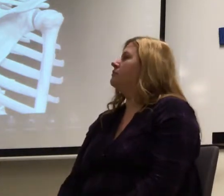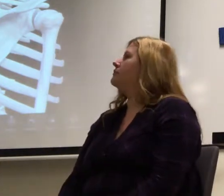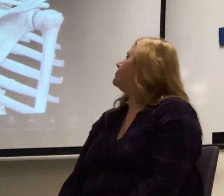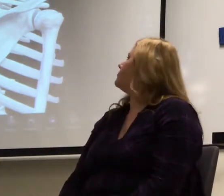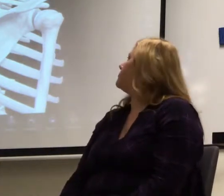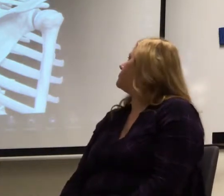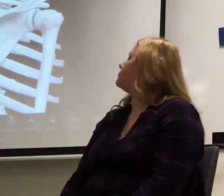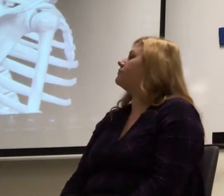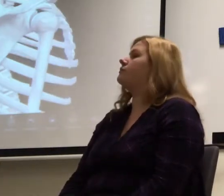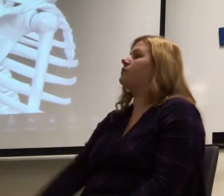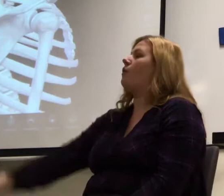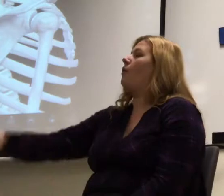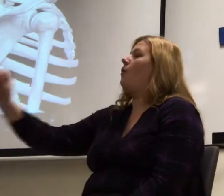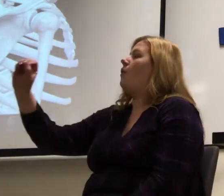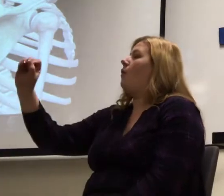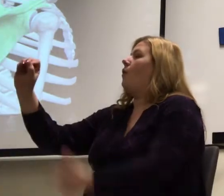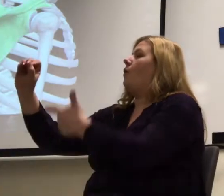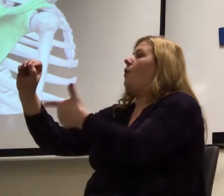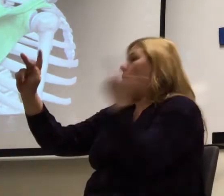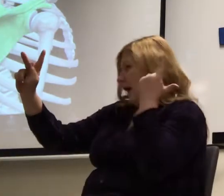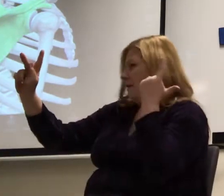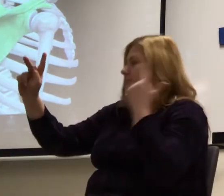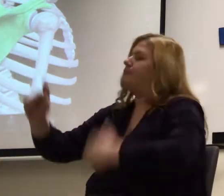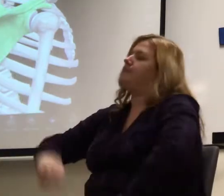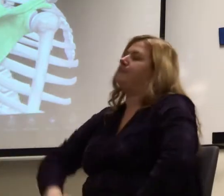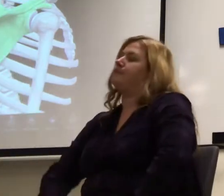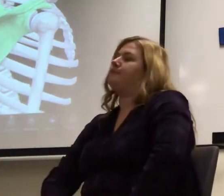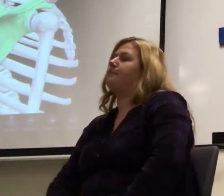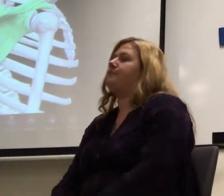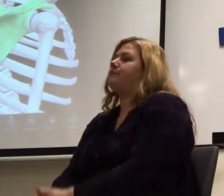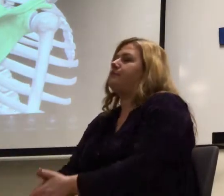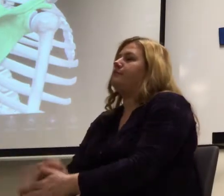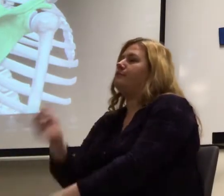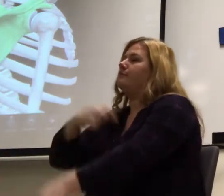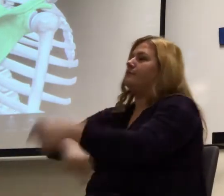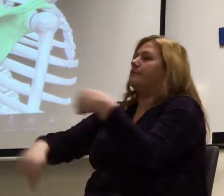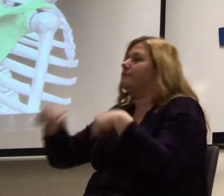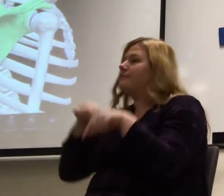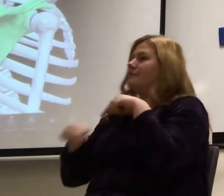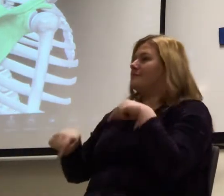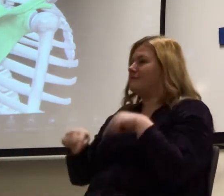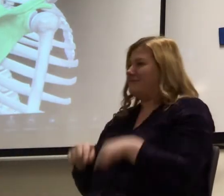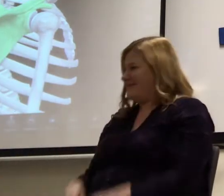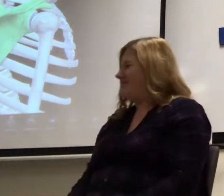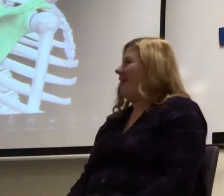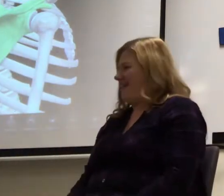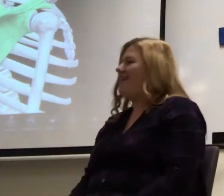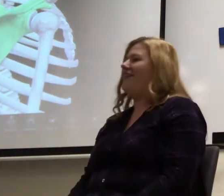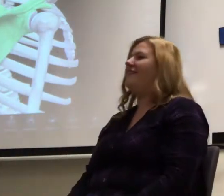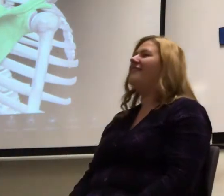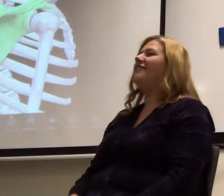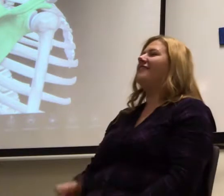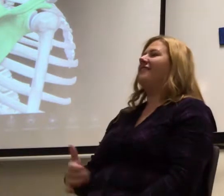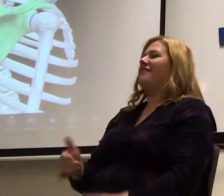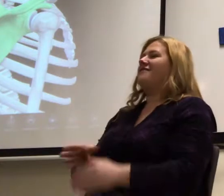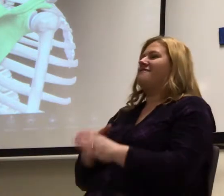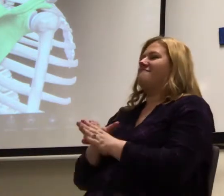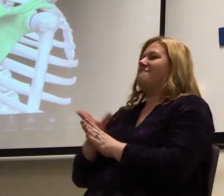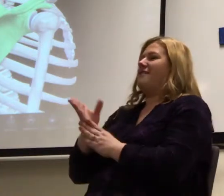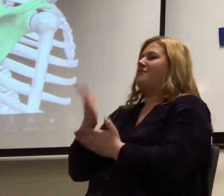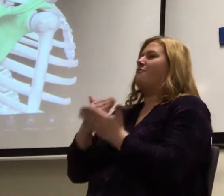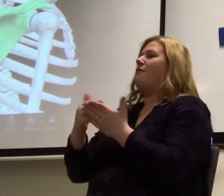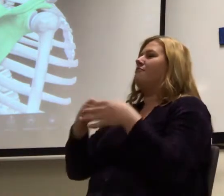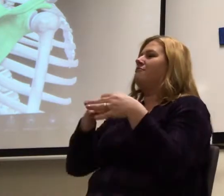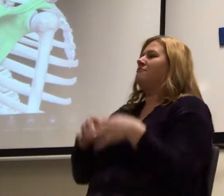Okay, let me go back to the major parts here. You have the glenoid. Where's glenoid? Come